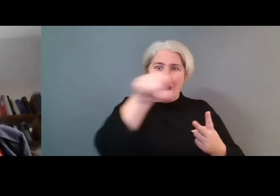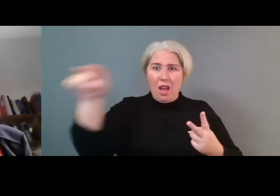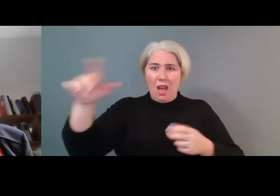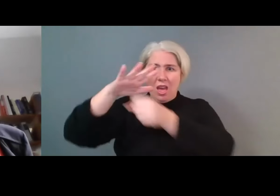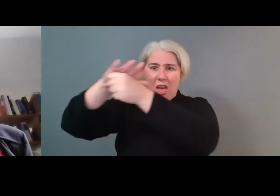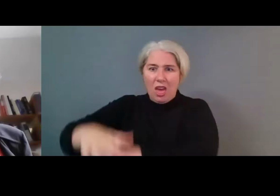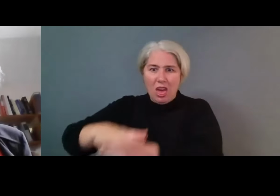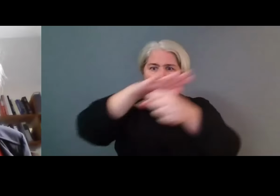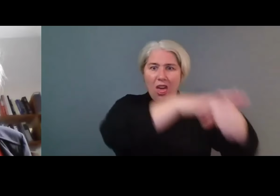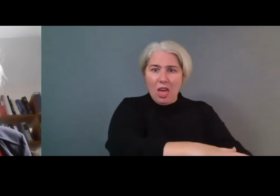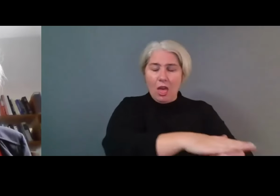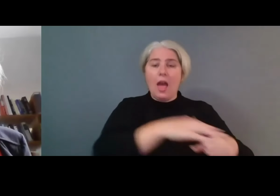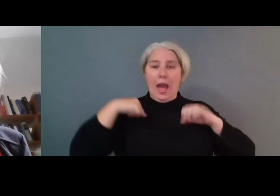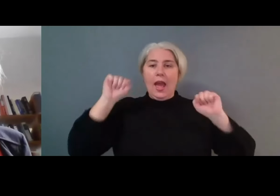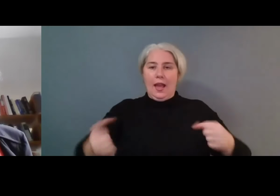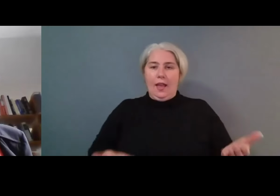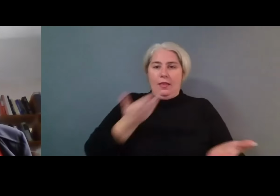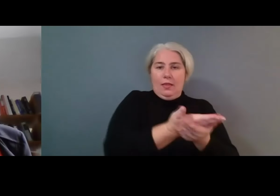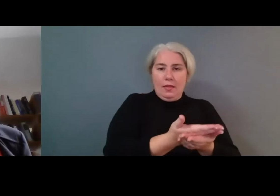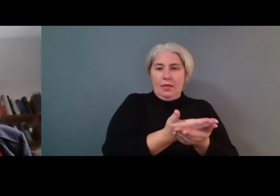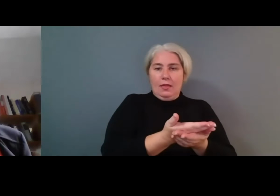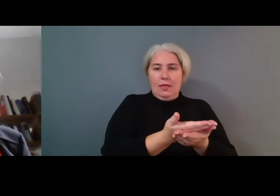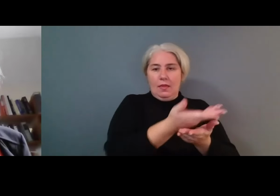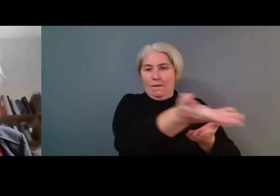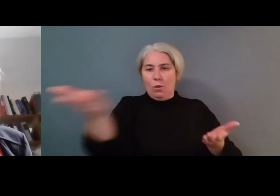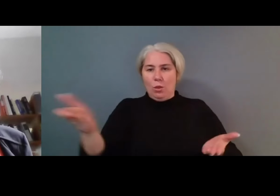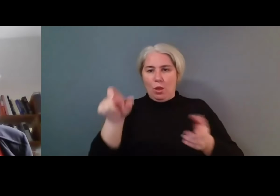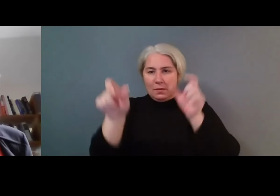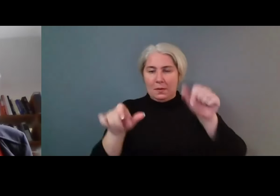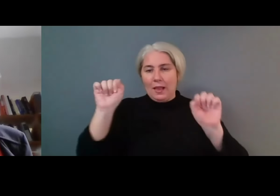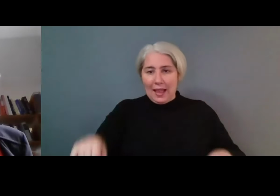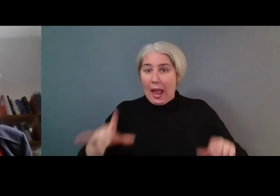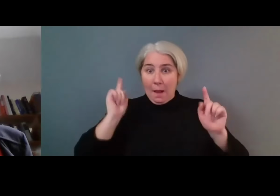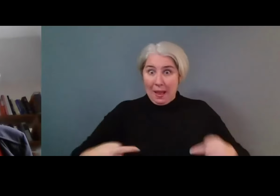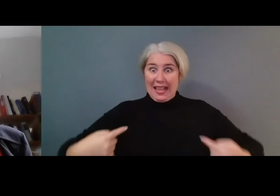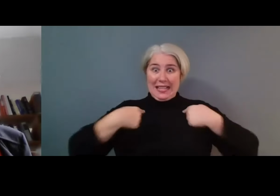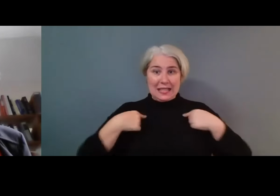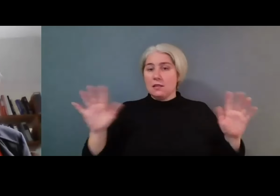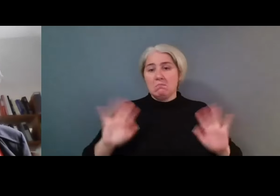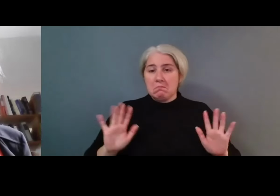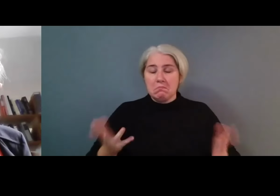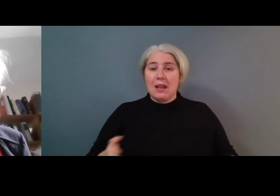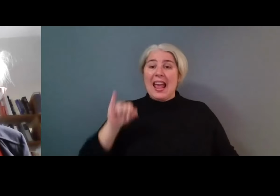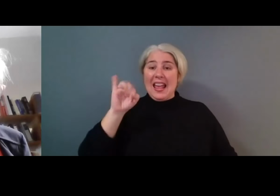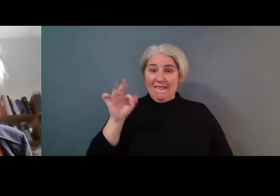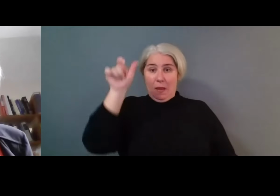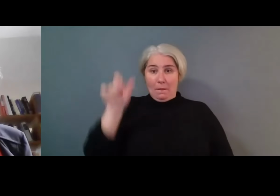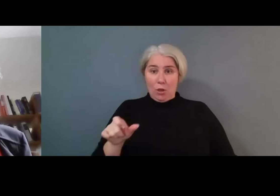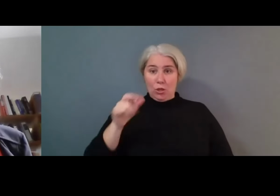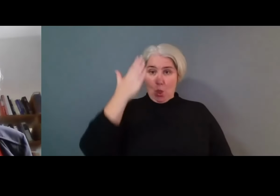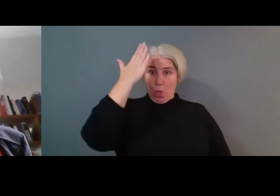be affected by that violation yourself, but anyone who has reliable information on grave